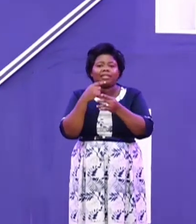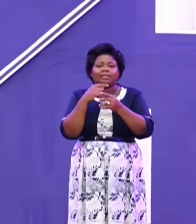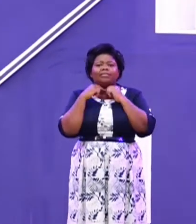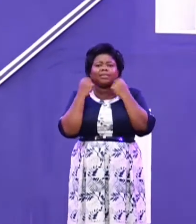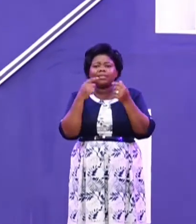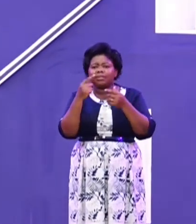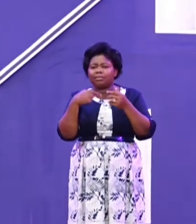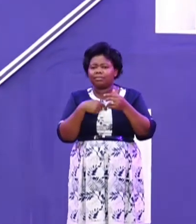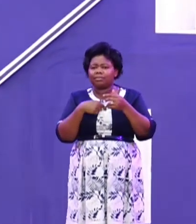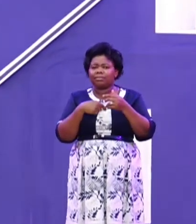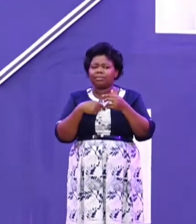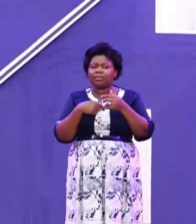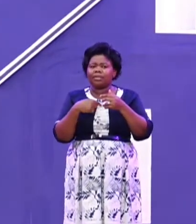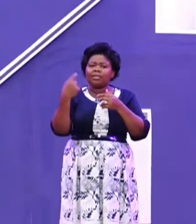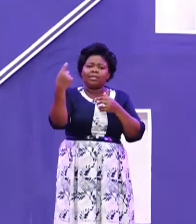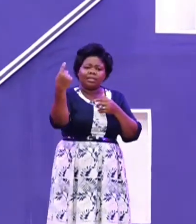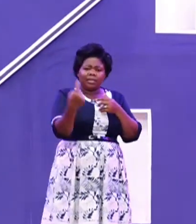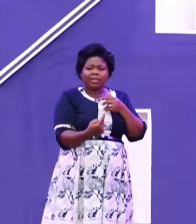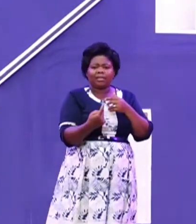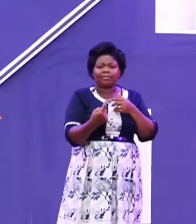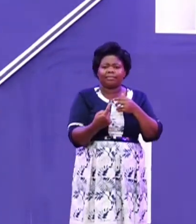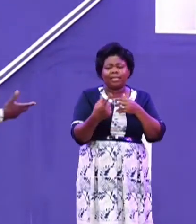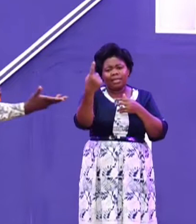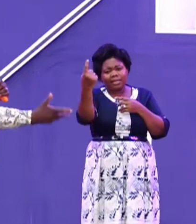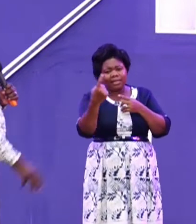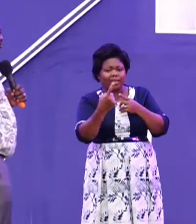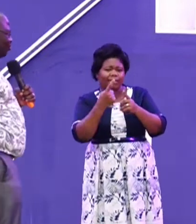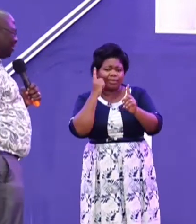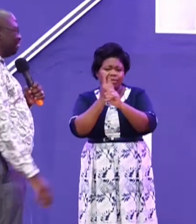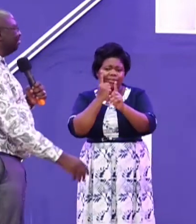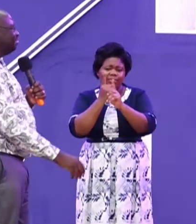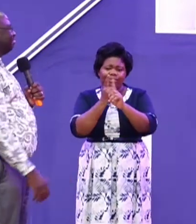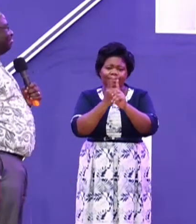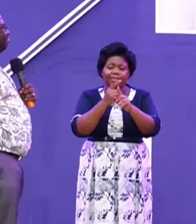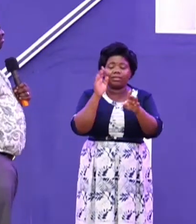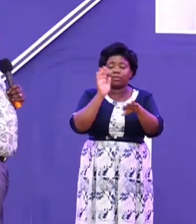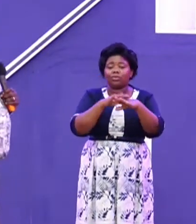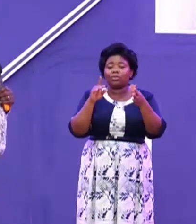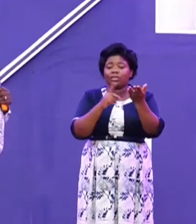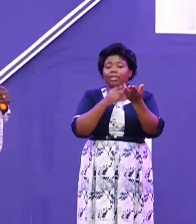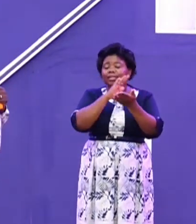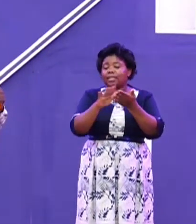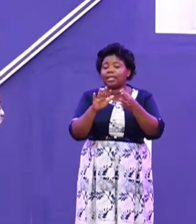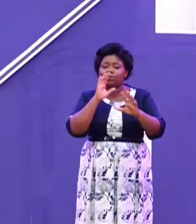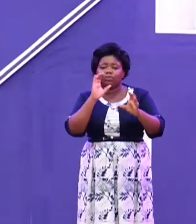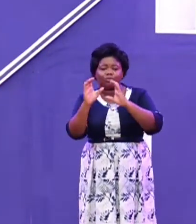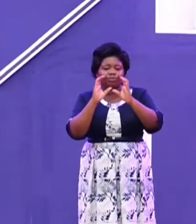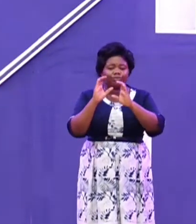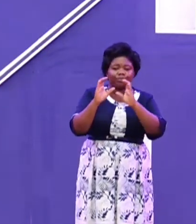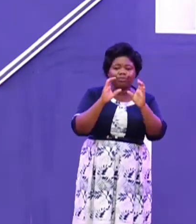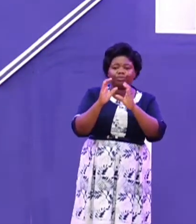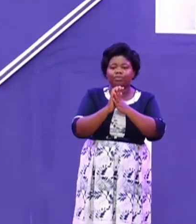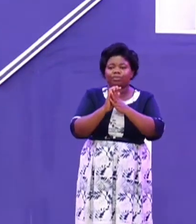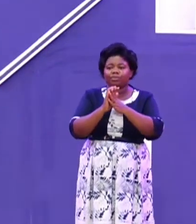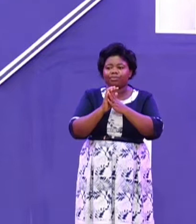pastor told me that come on Thursday so that we can have a conversation.